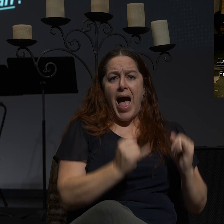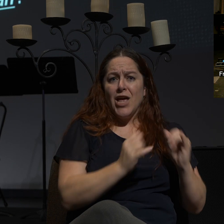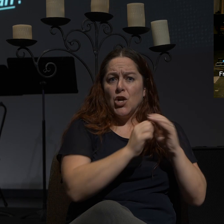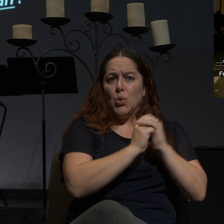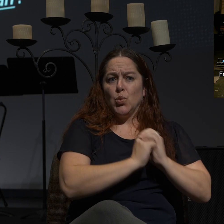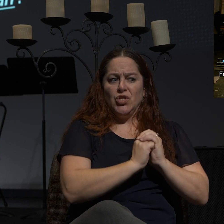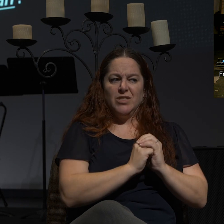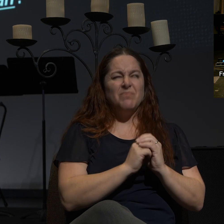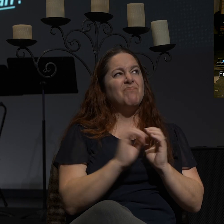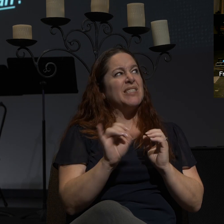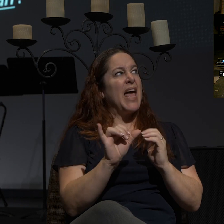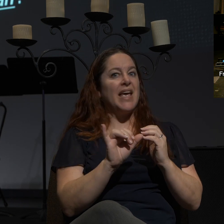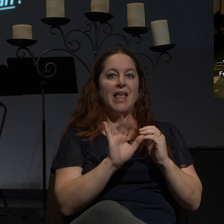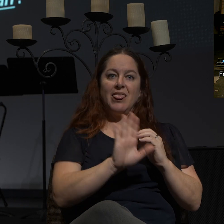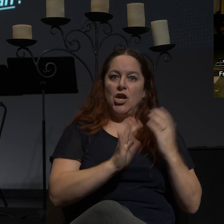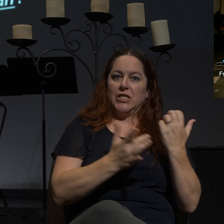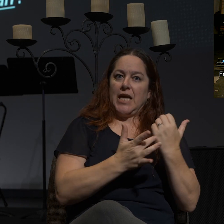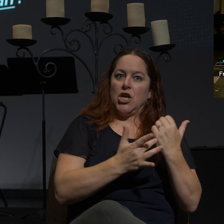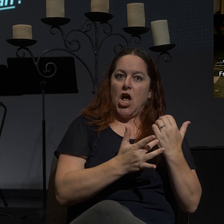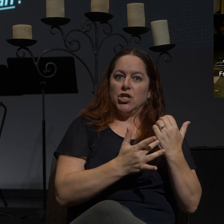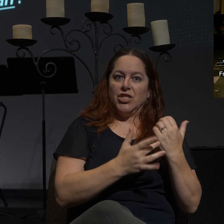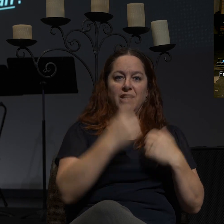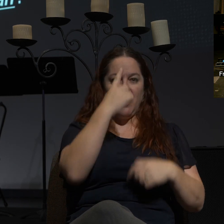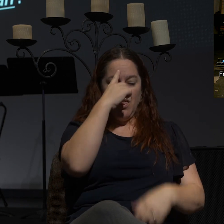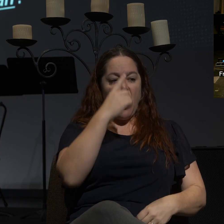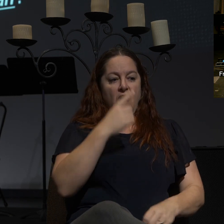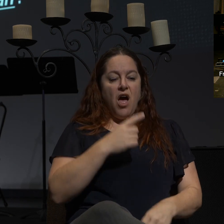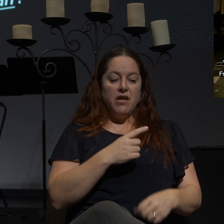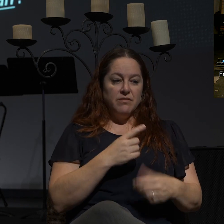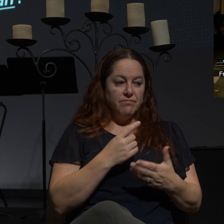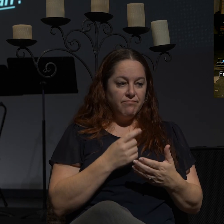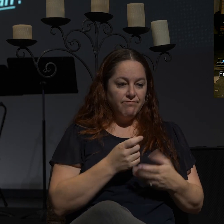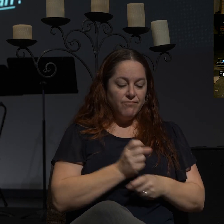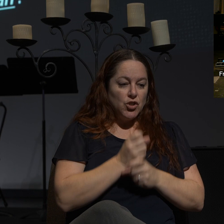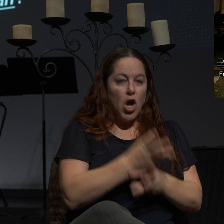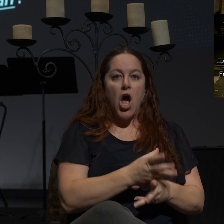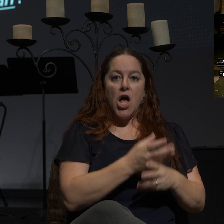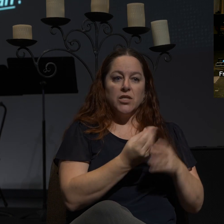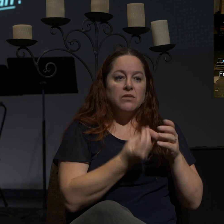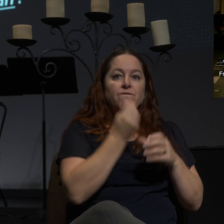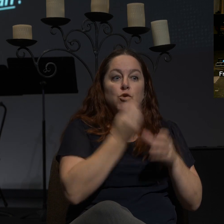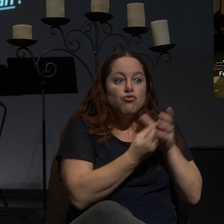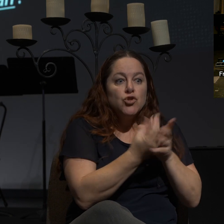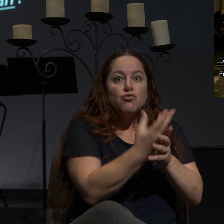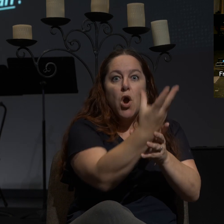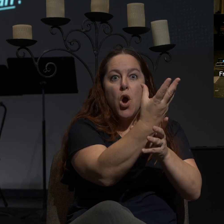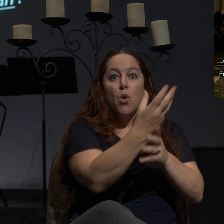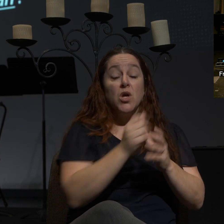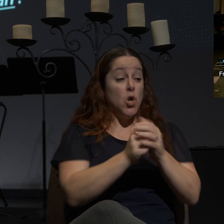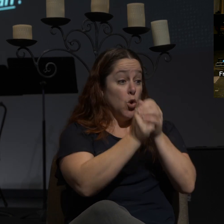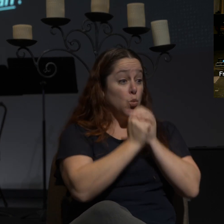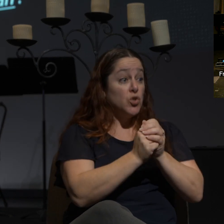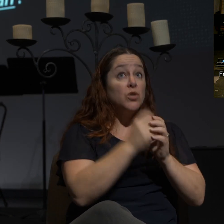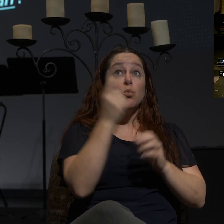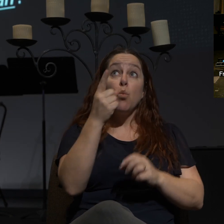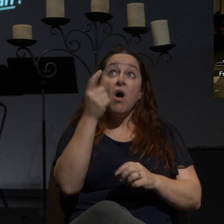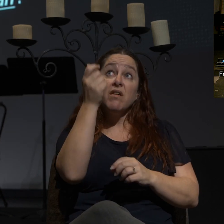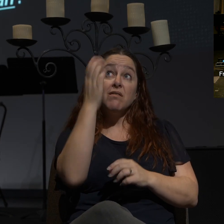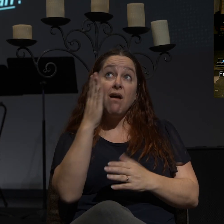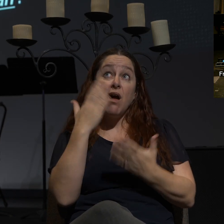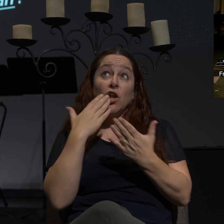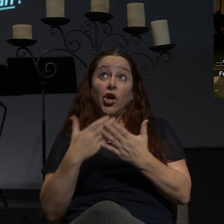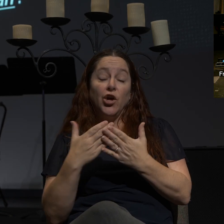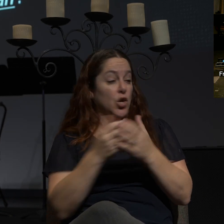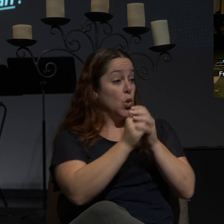their technology. Like, this is how they thought they got the crops to grow. And if worshiping one god might be